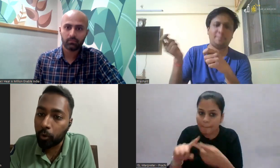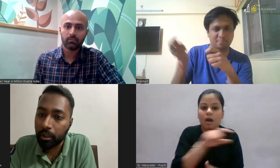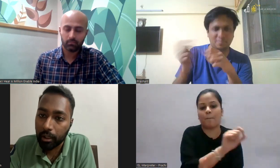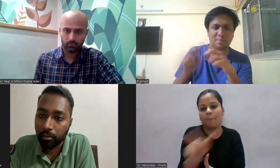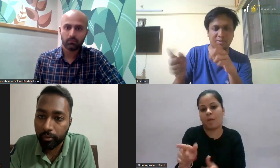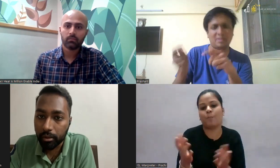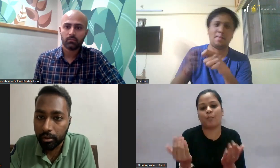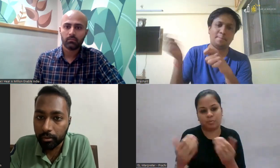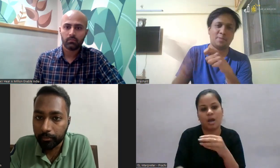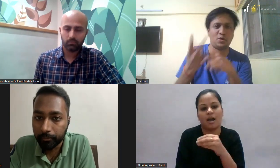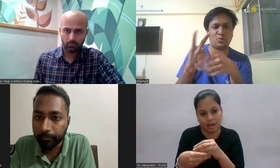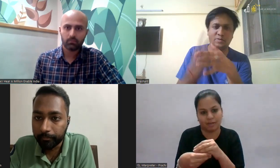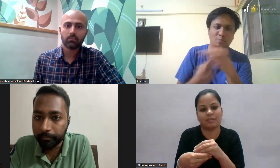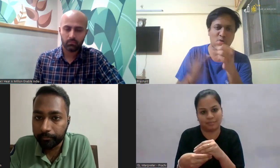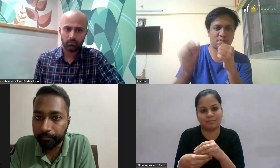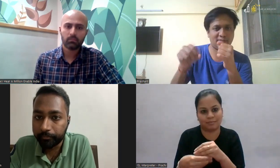both are covered.